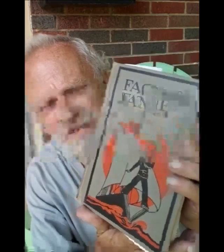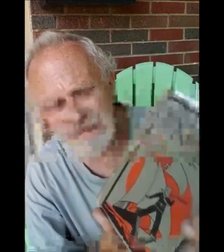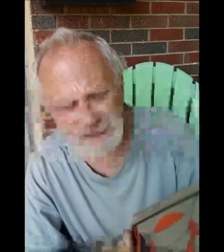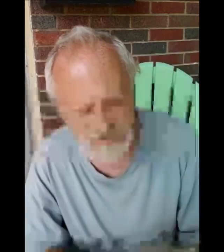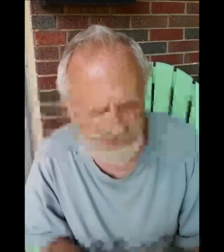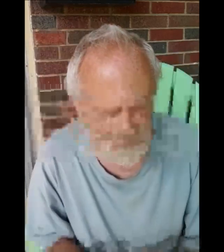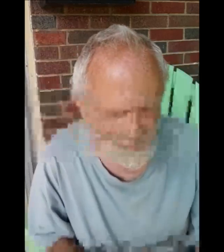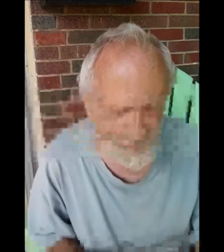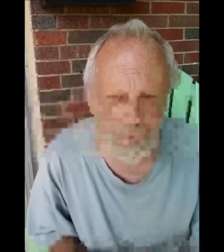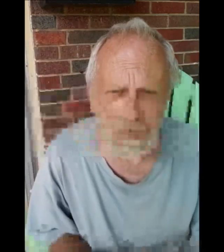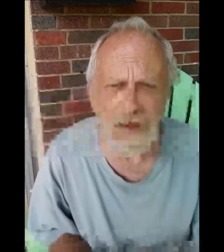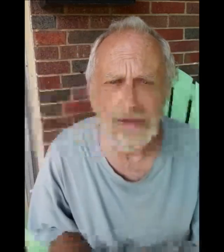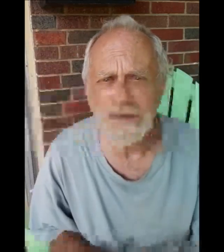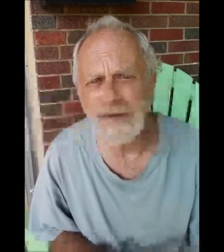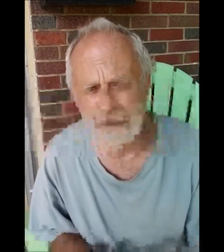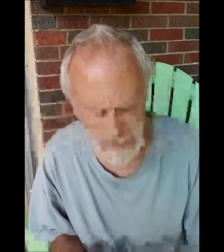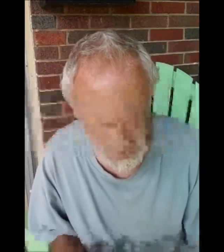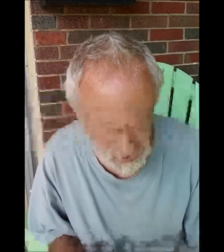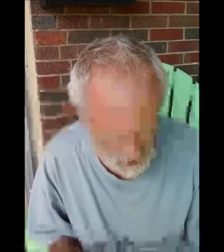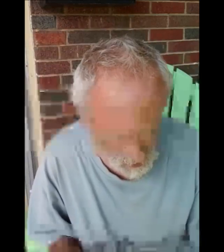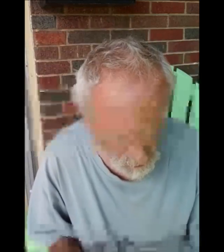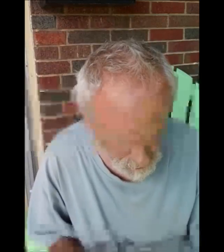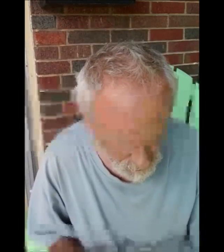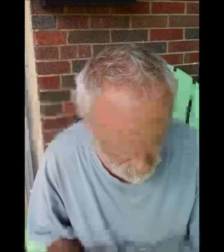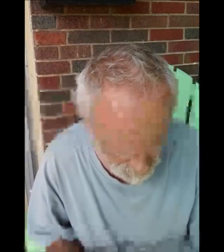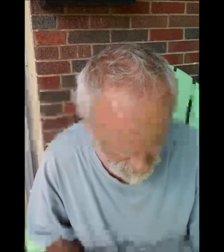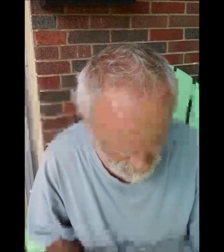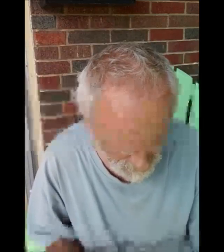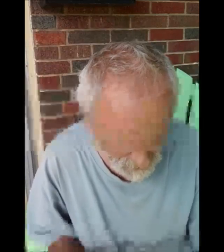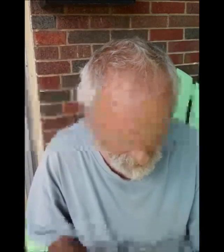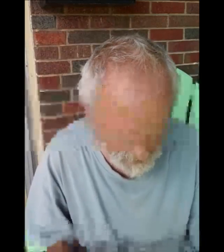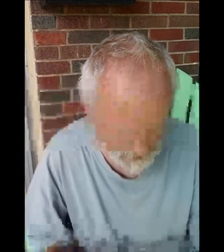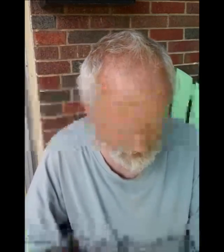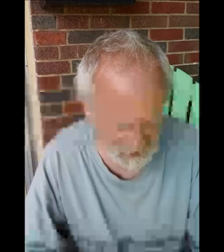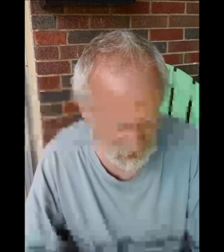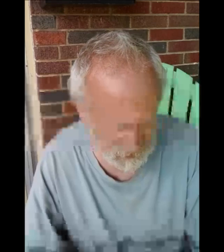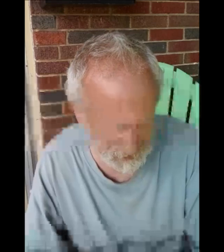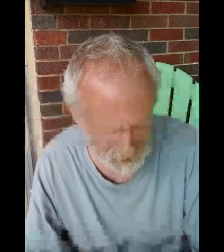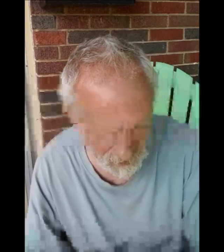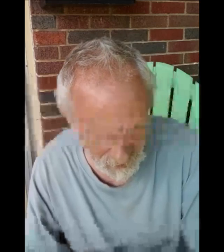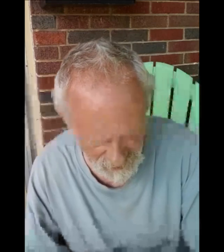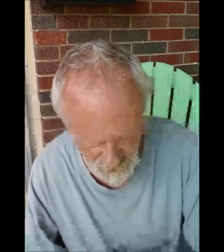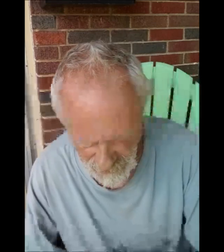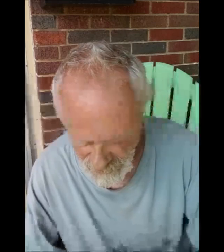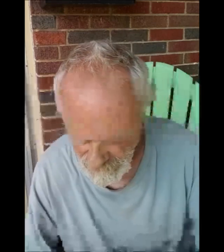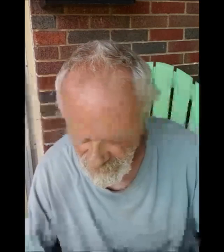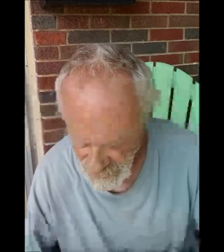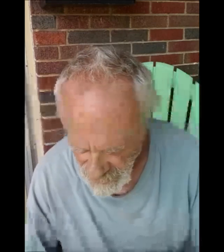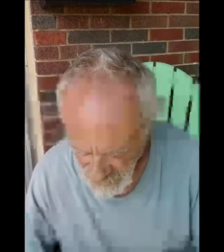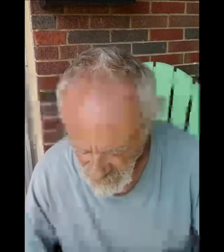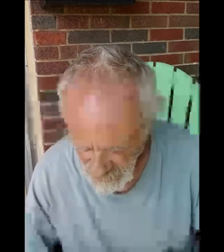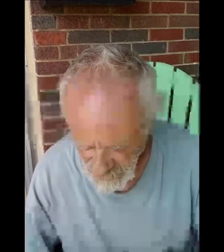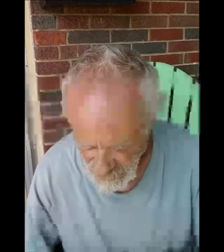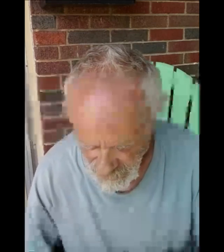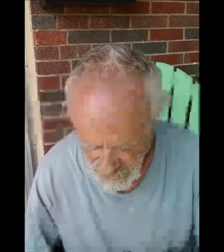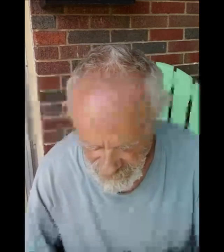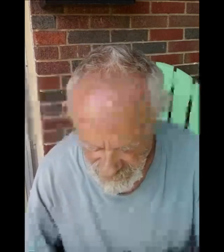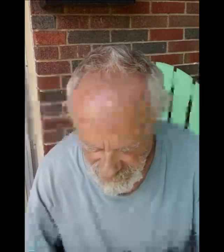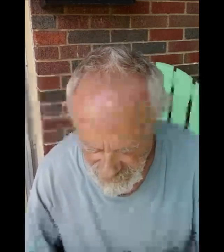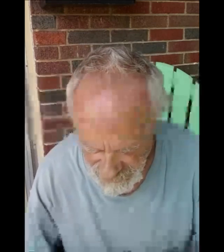the children's book written in 1930. And so it's written in a